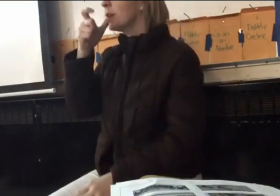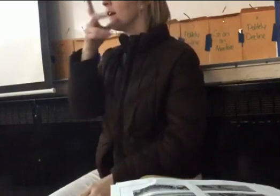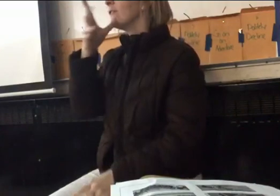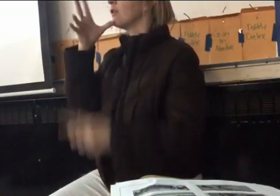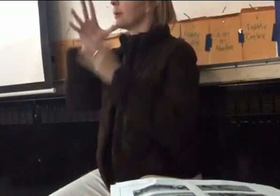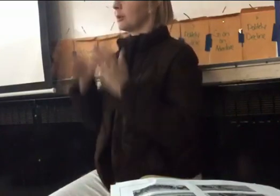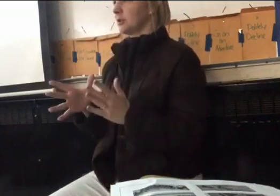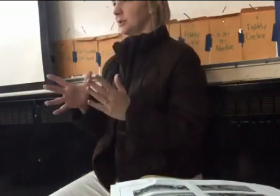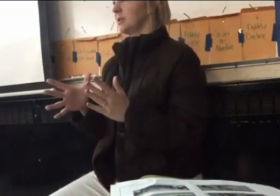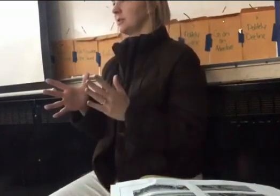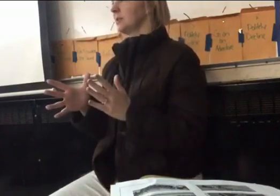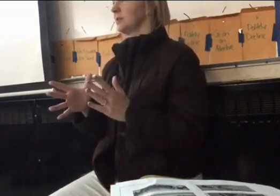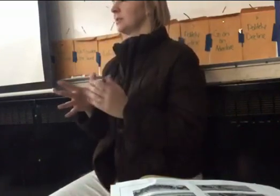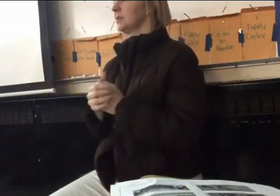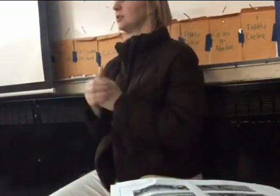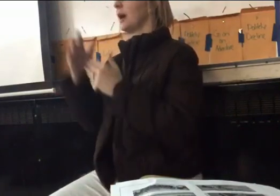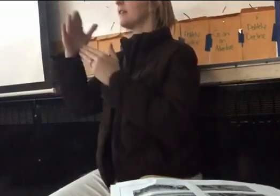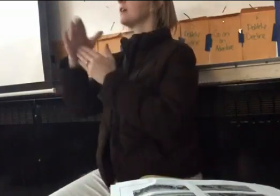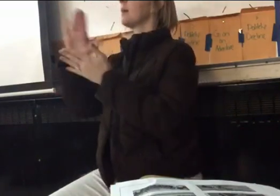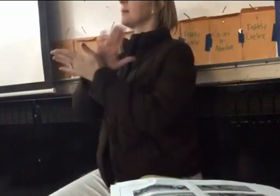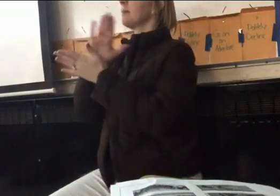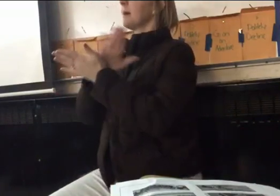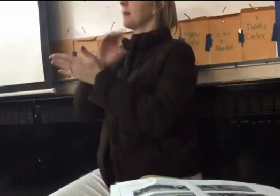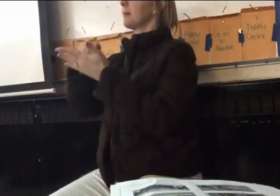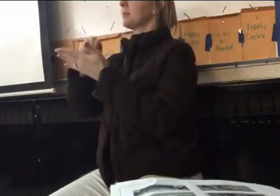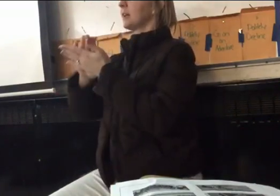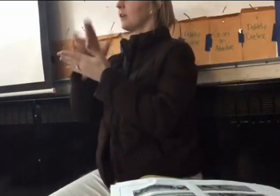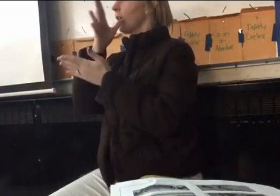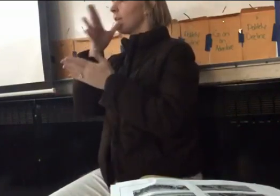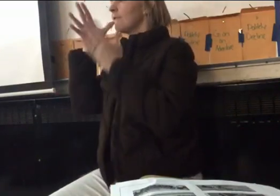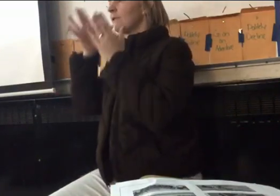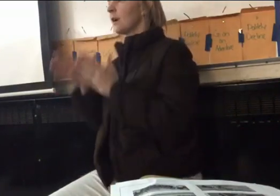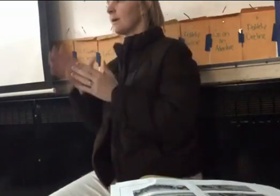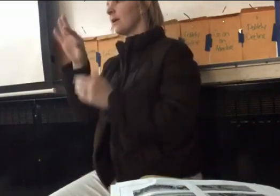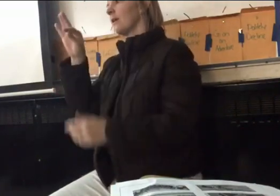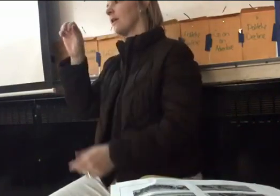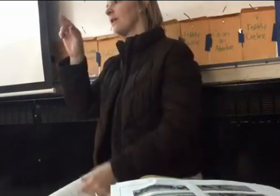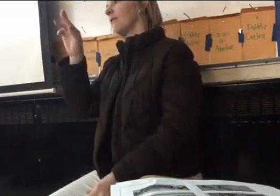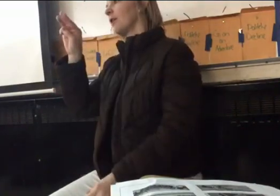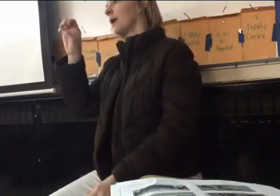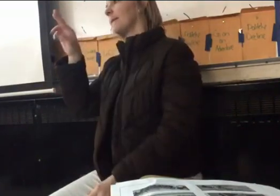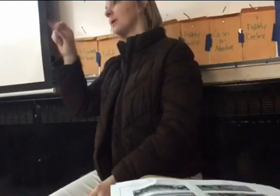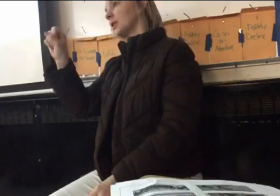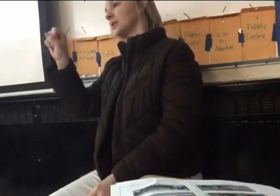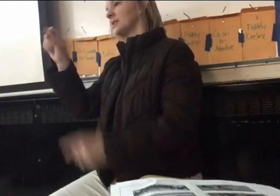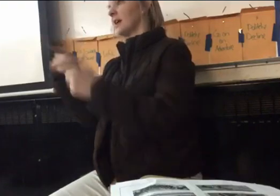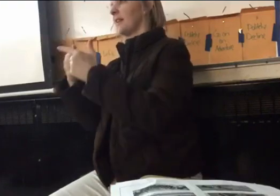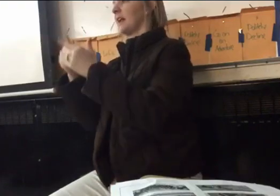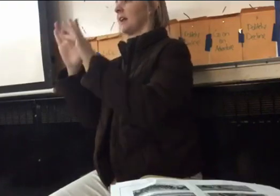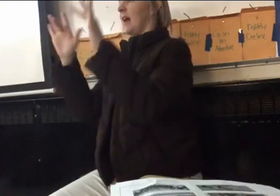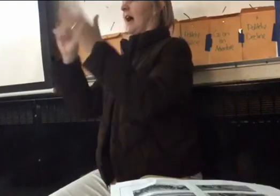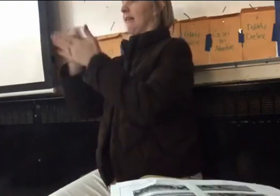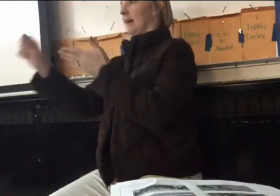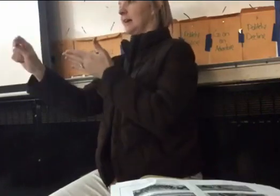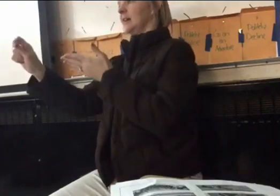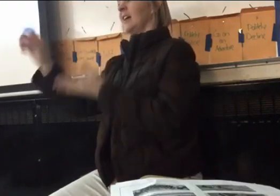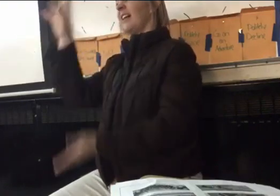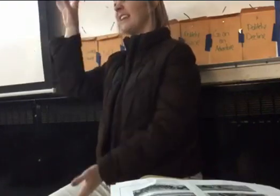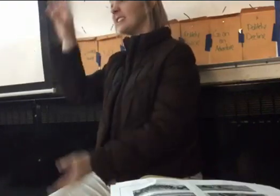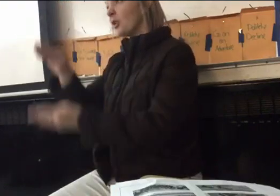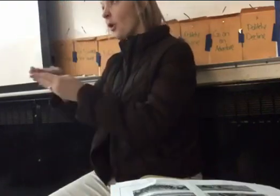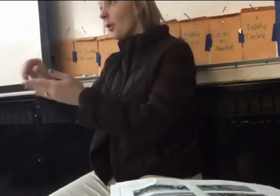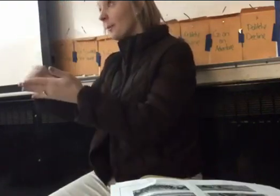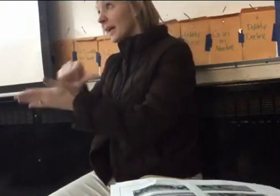of this paper, if you'll write the word farmers and then highlight it or star it, this entire page has to do